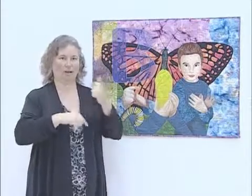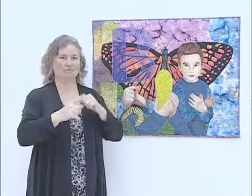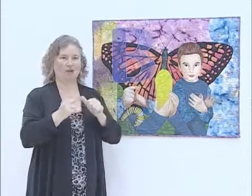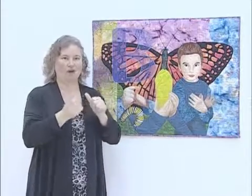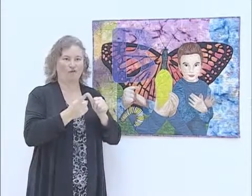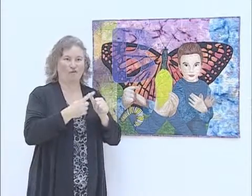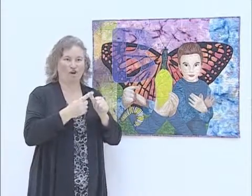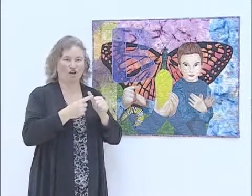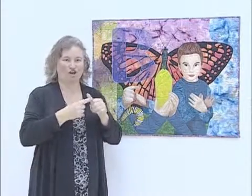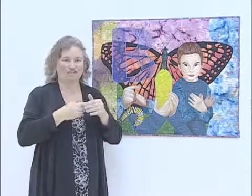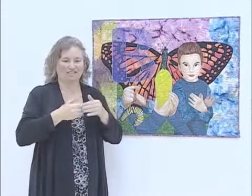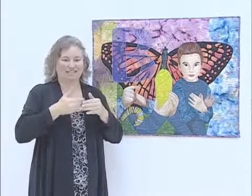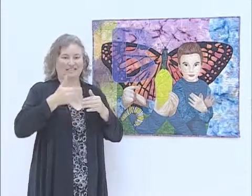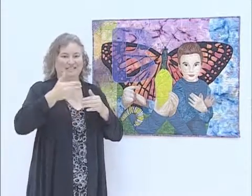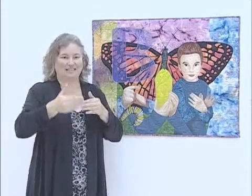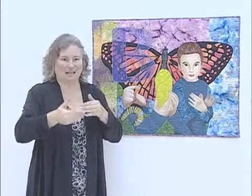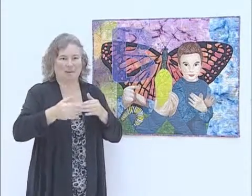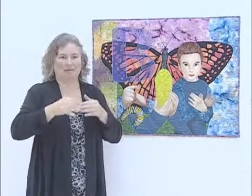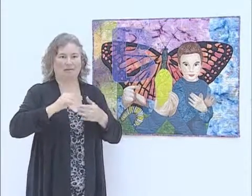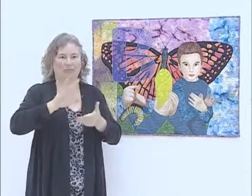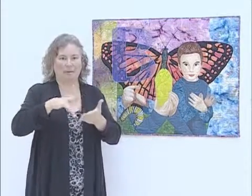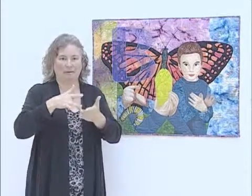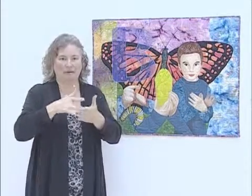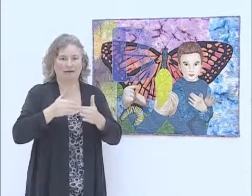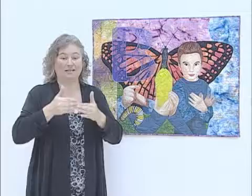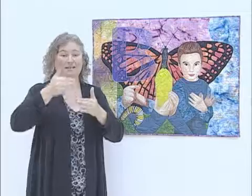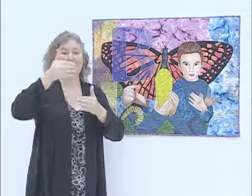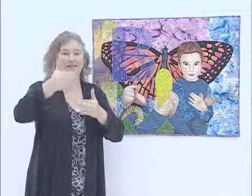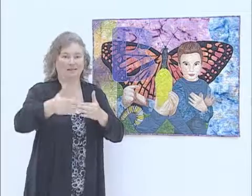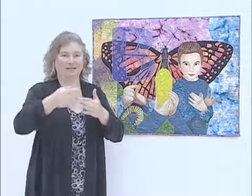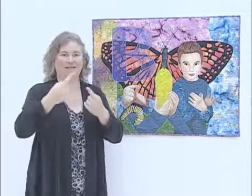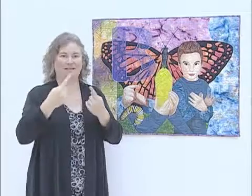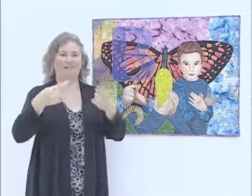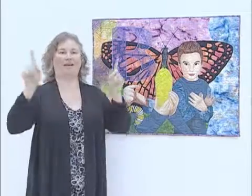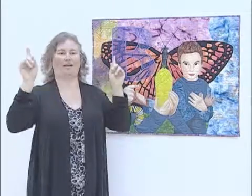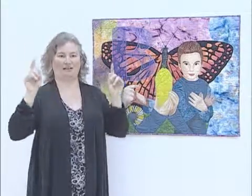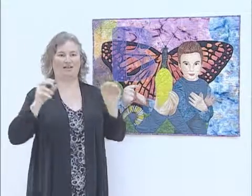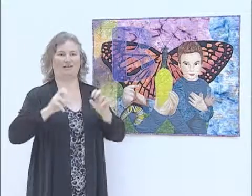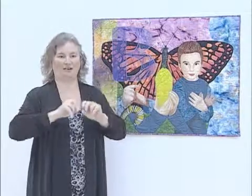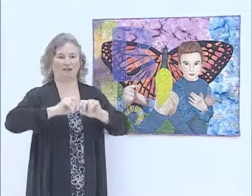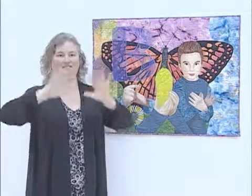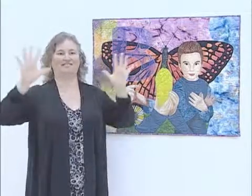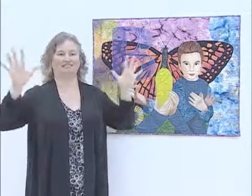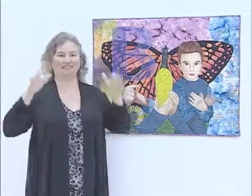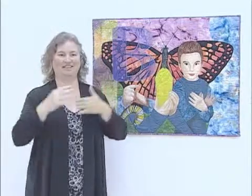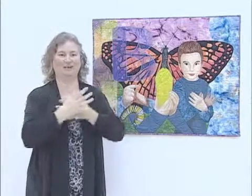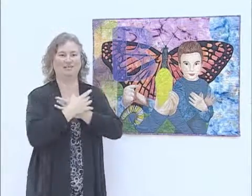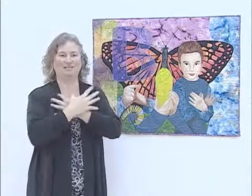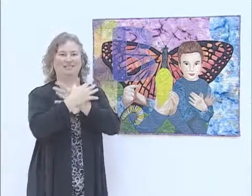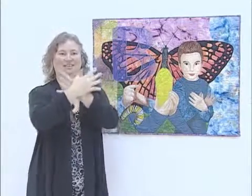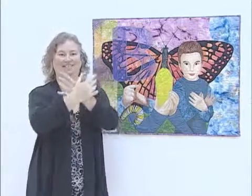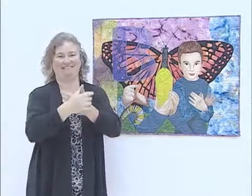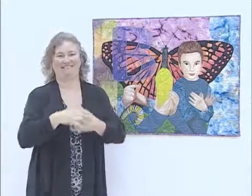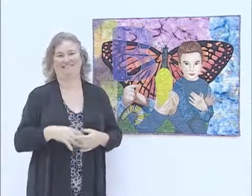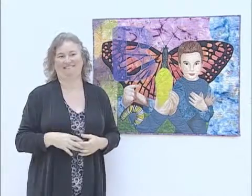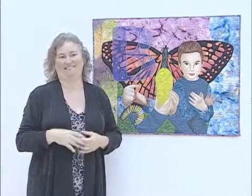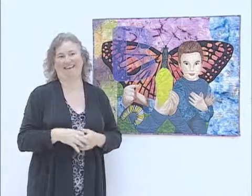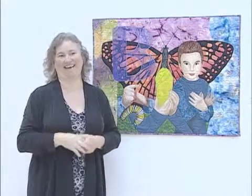I put them together, and I had to make sure I was very careful about what came first and second and finally, so I could show the progression of the story as